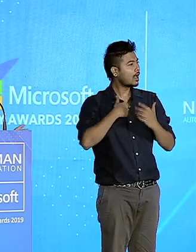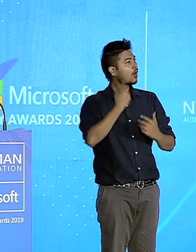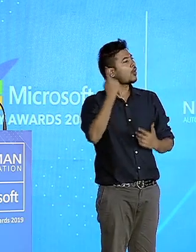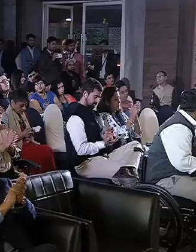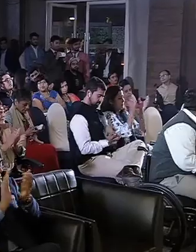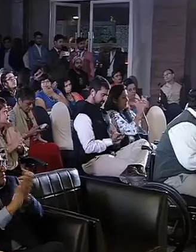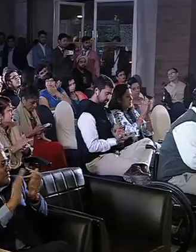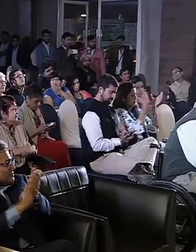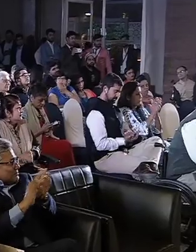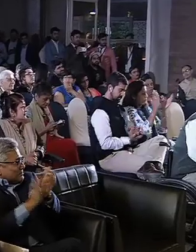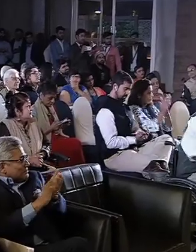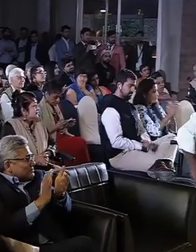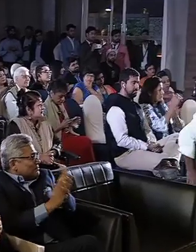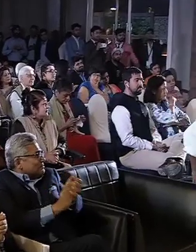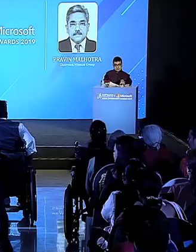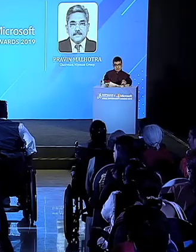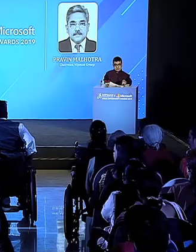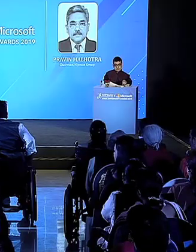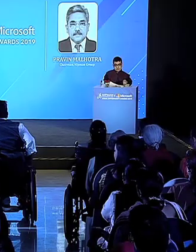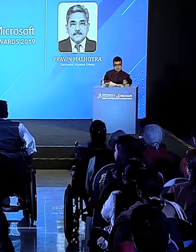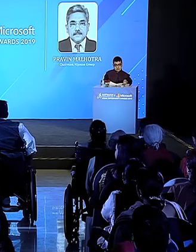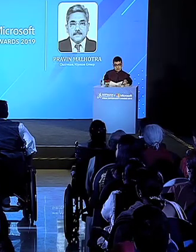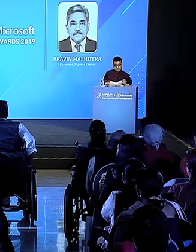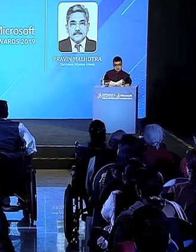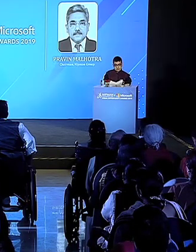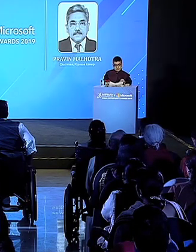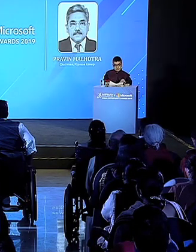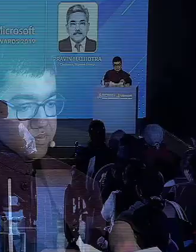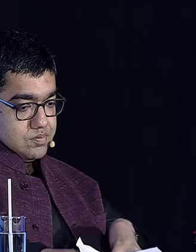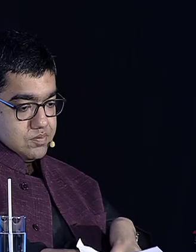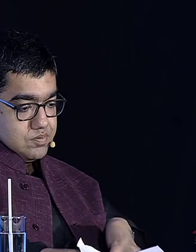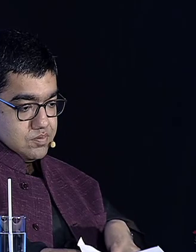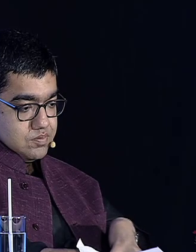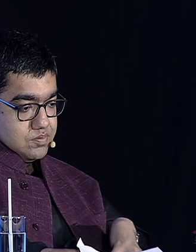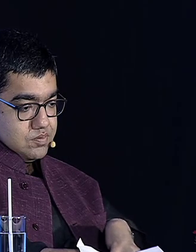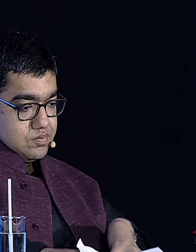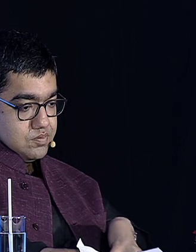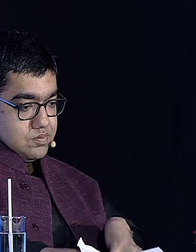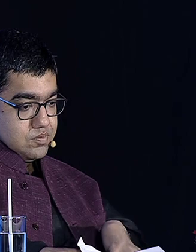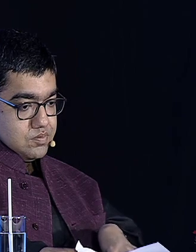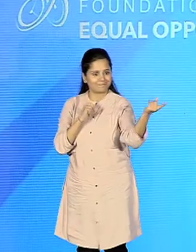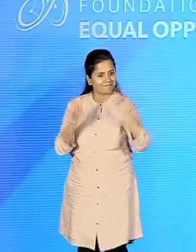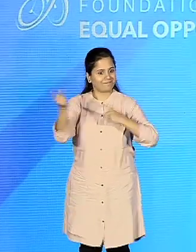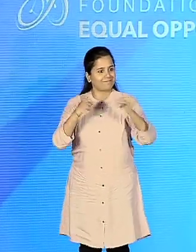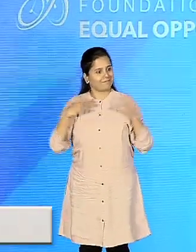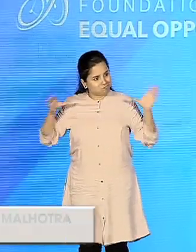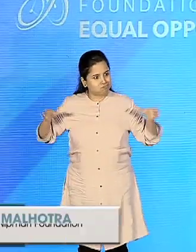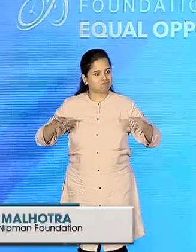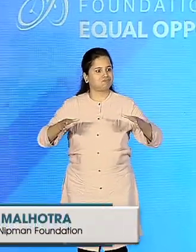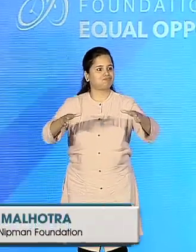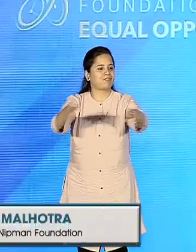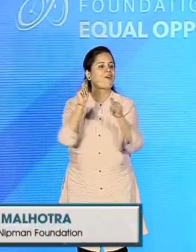you. I also feel blessed because whichever event I go to actually, whether it's startup or